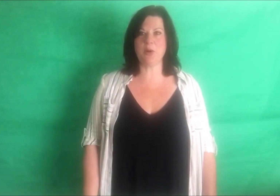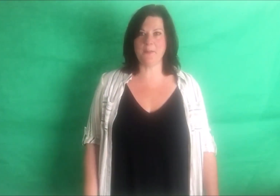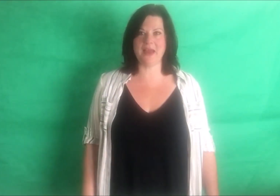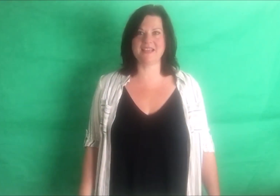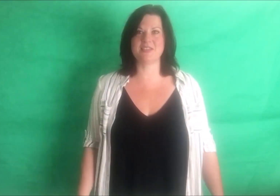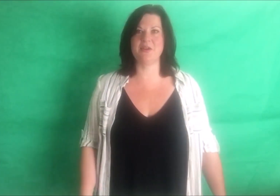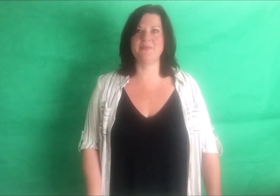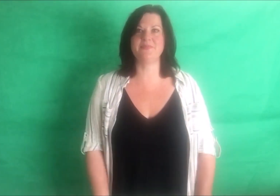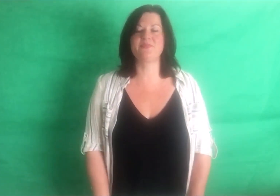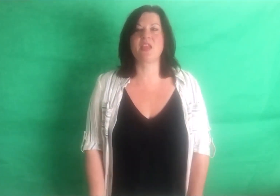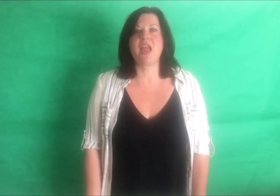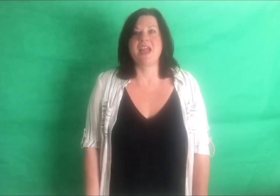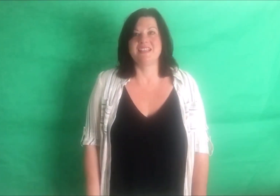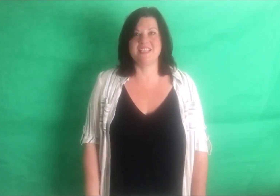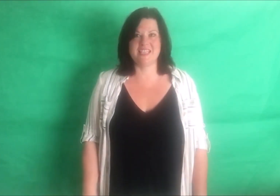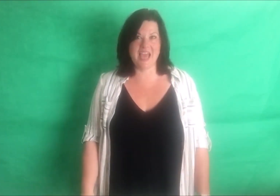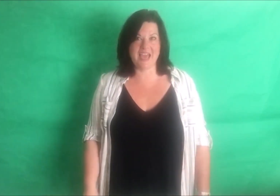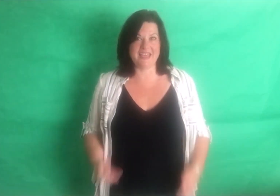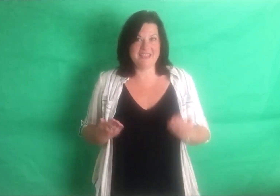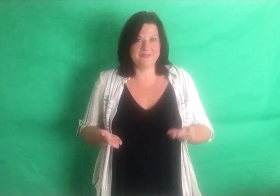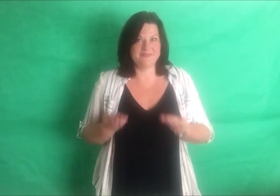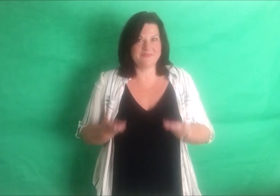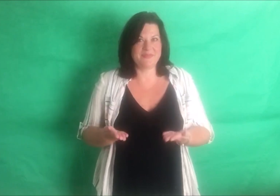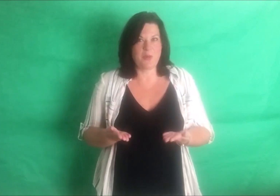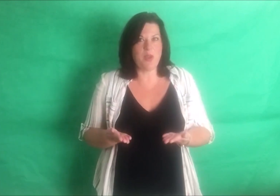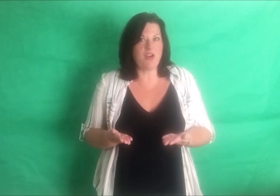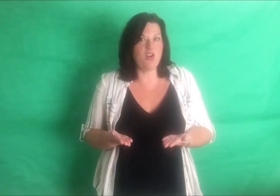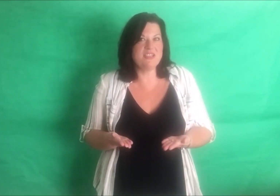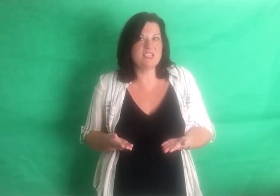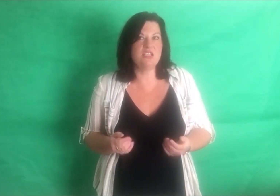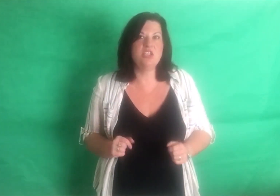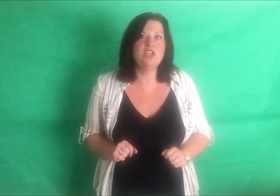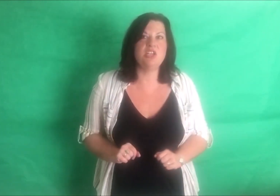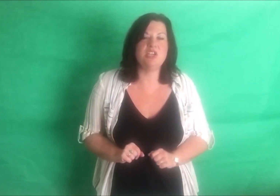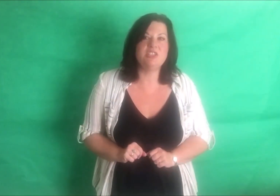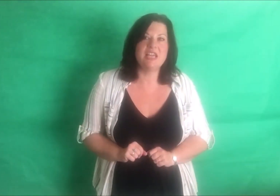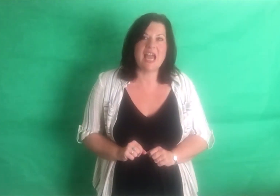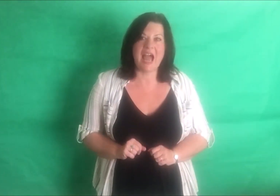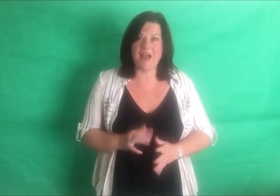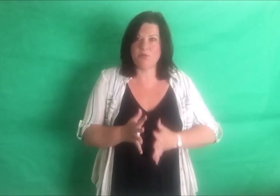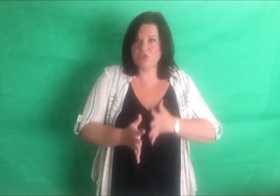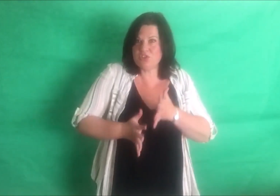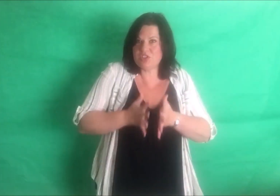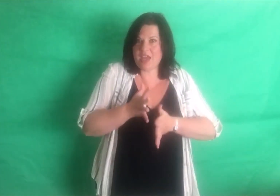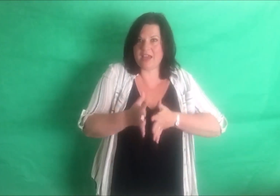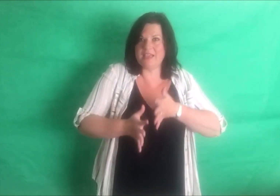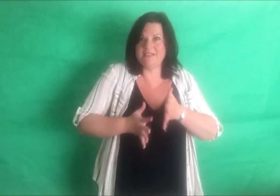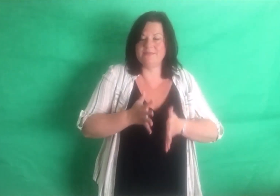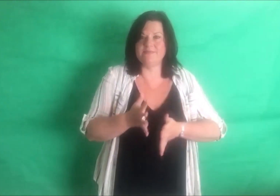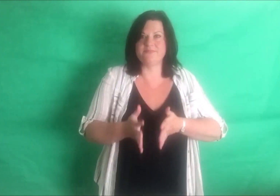Talk MAKATON. Today we are going to learn how to sign